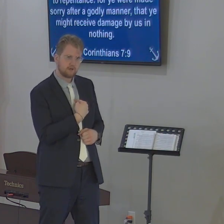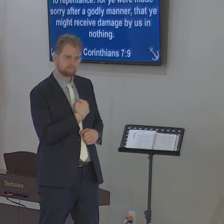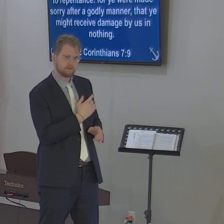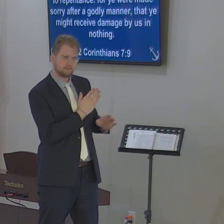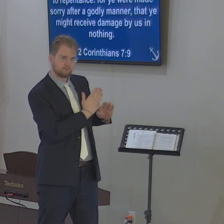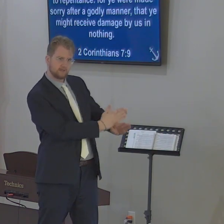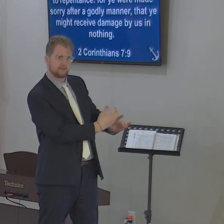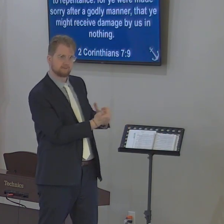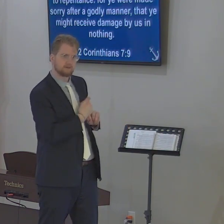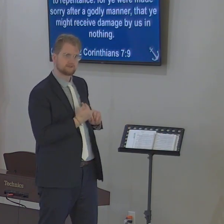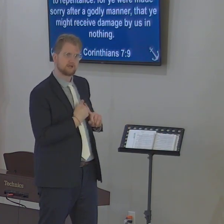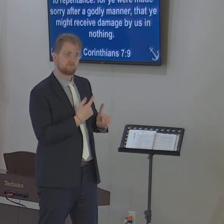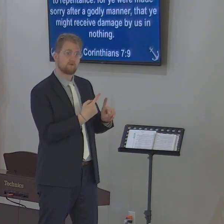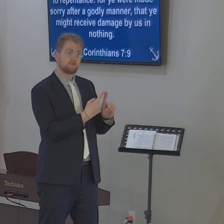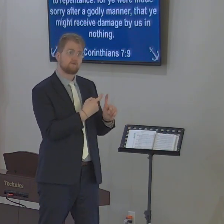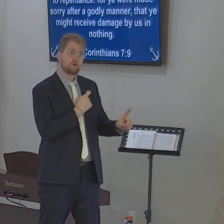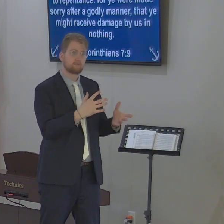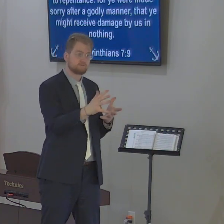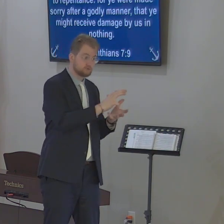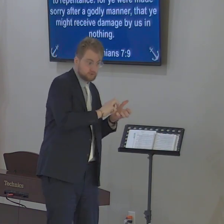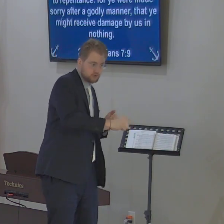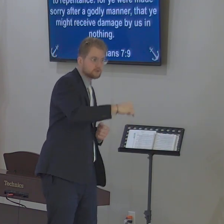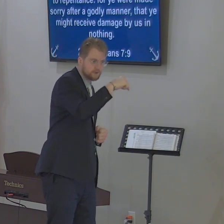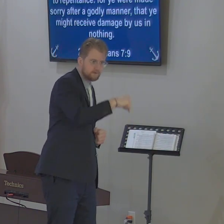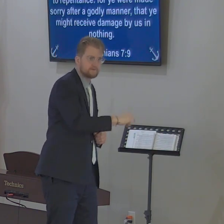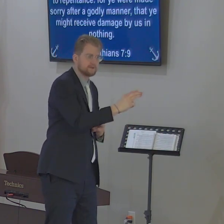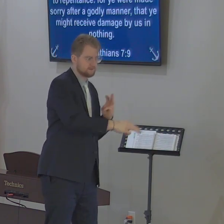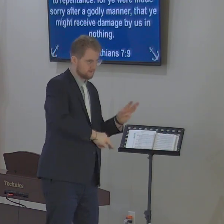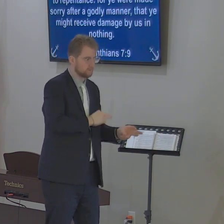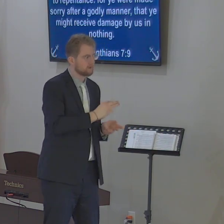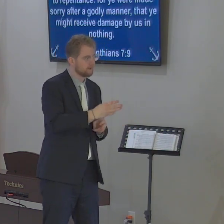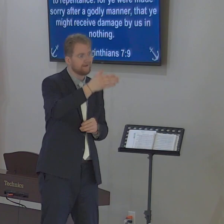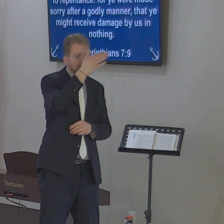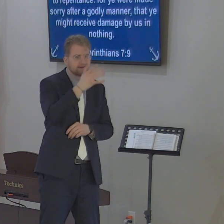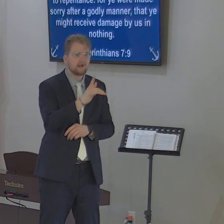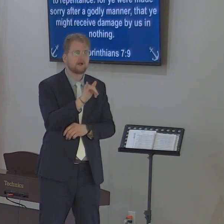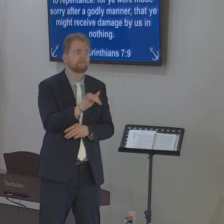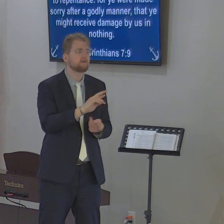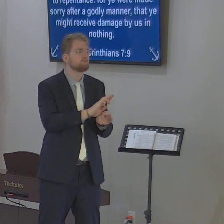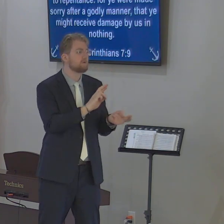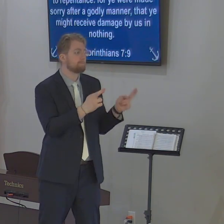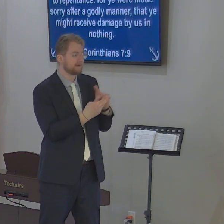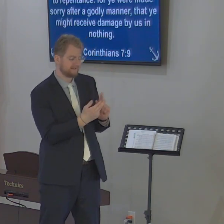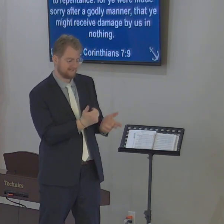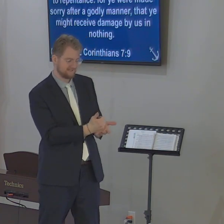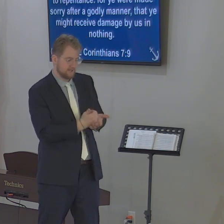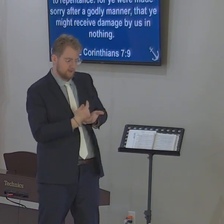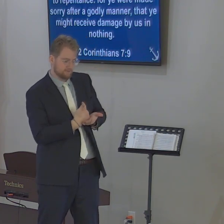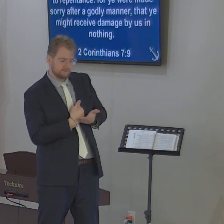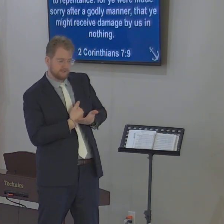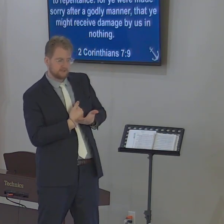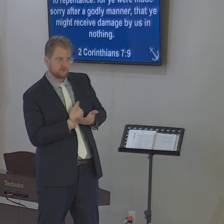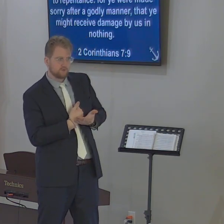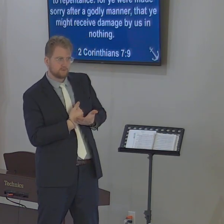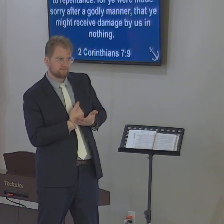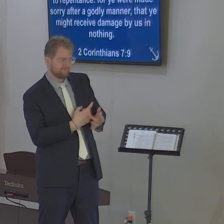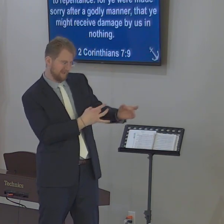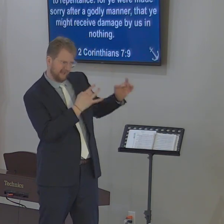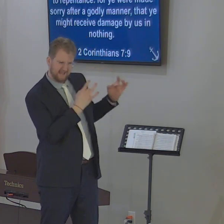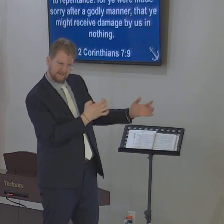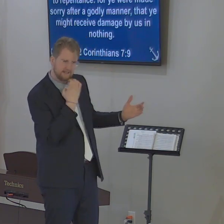You with me? And godly repentance helps me to eschew hate